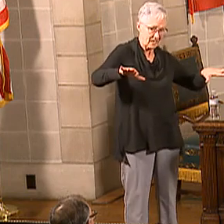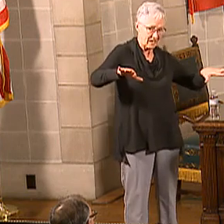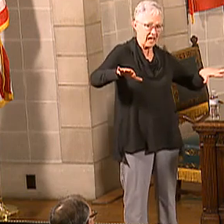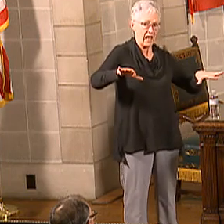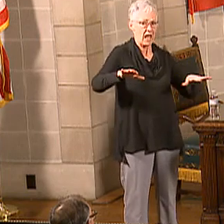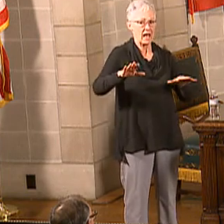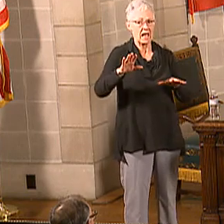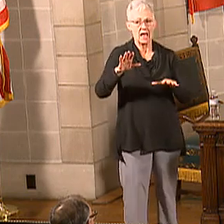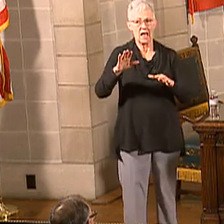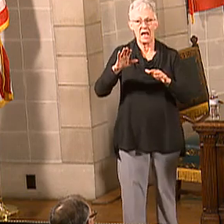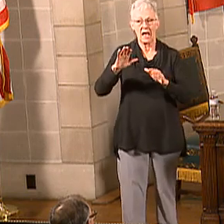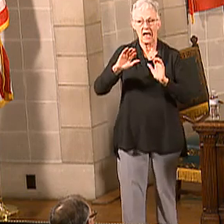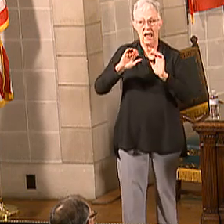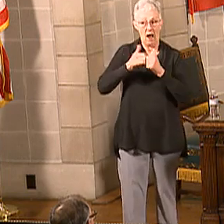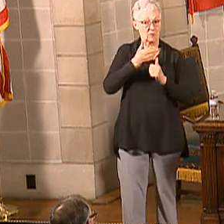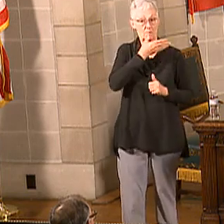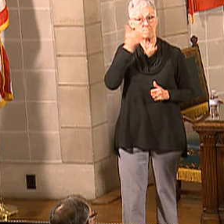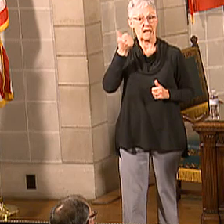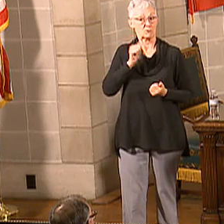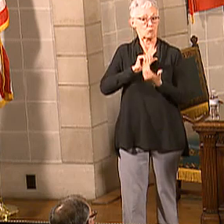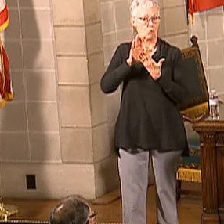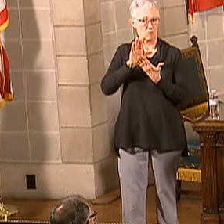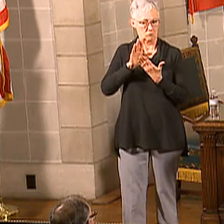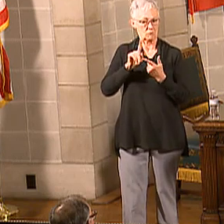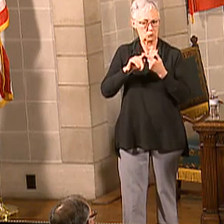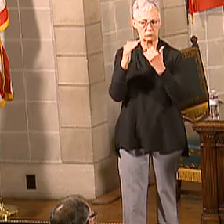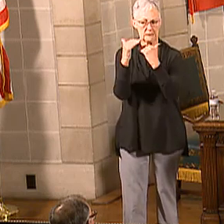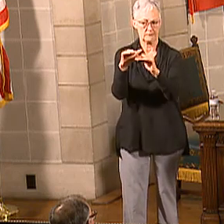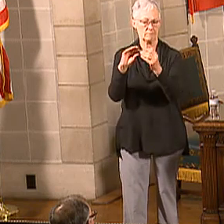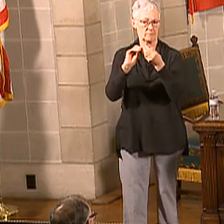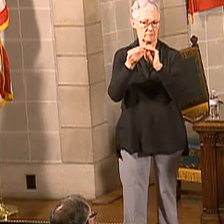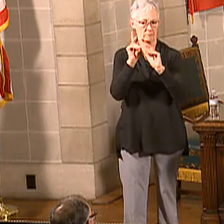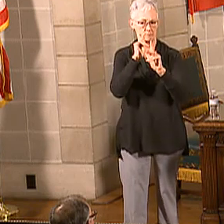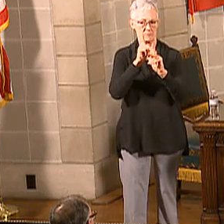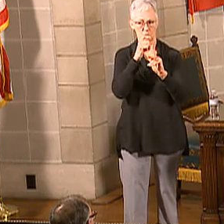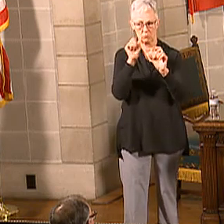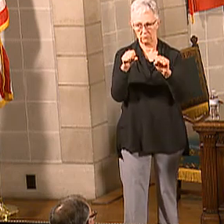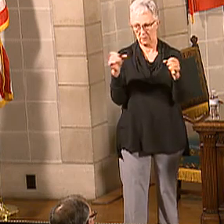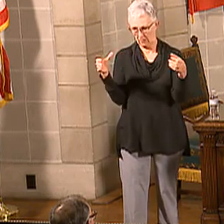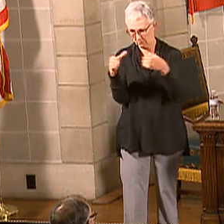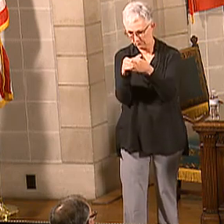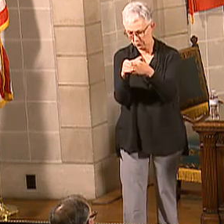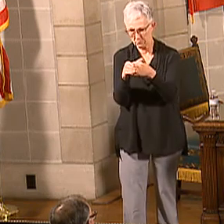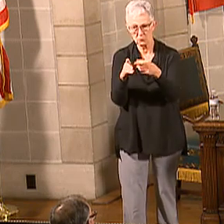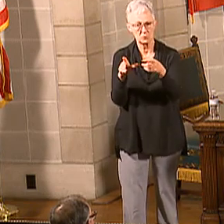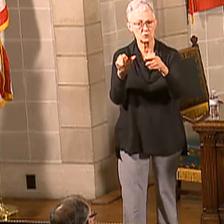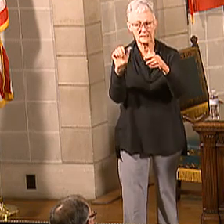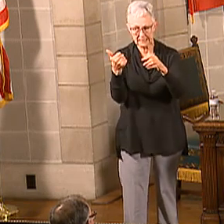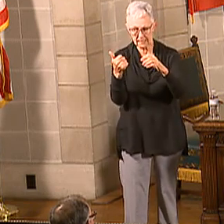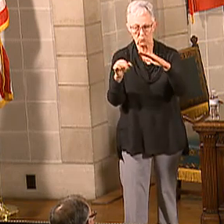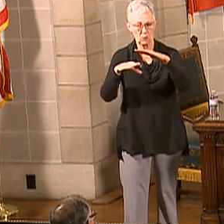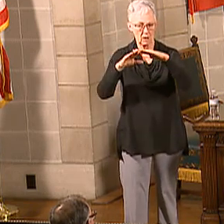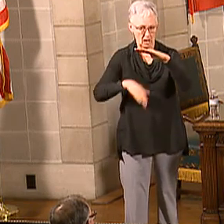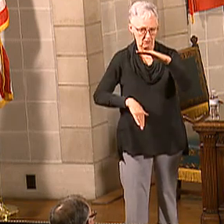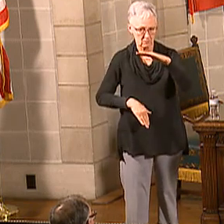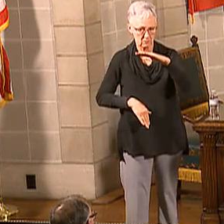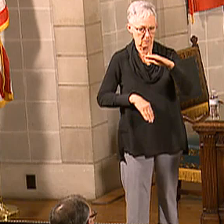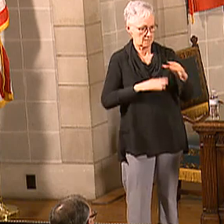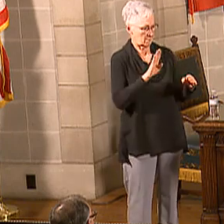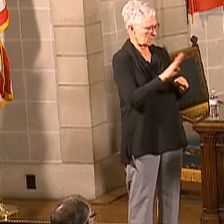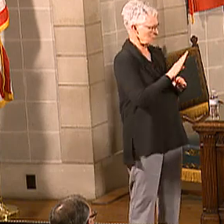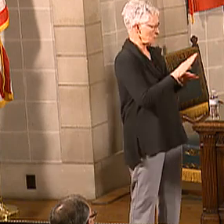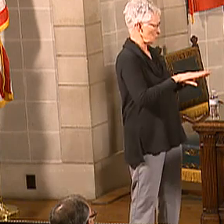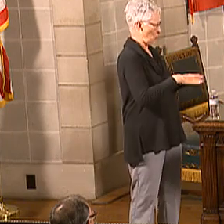right? If a business can keep 10 or less customers and keep them spread out, that doesn't actually, that's fine, right? That's